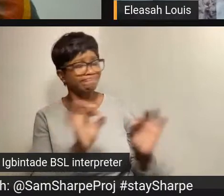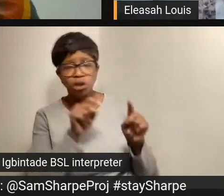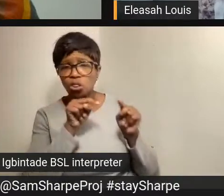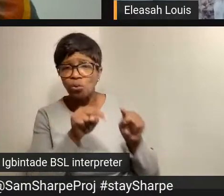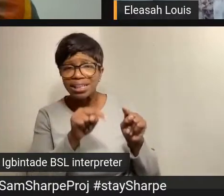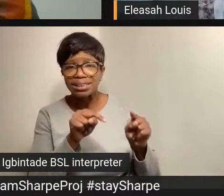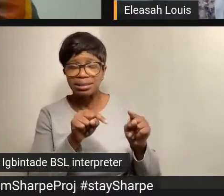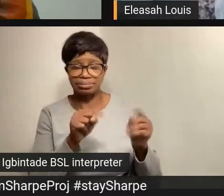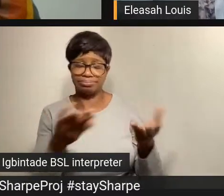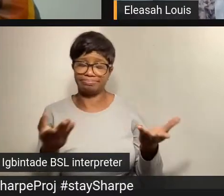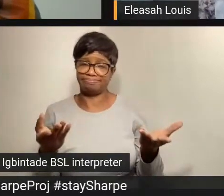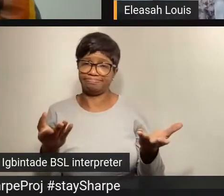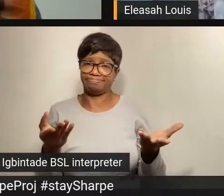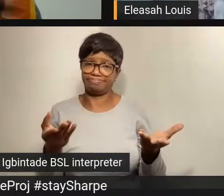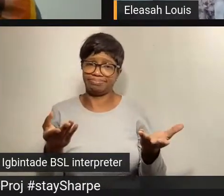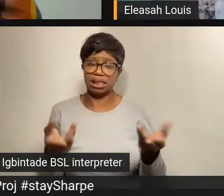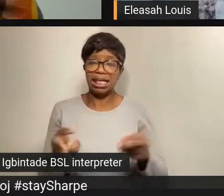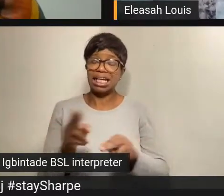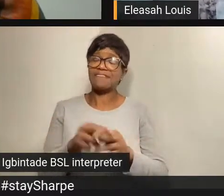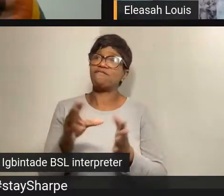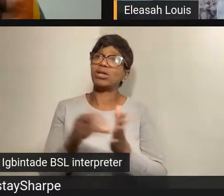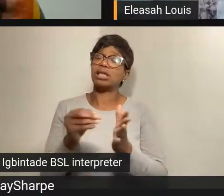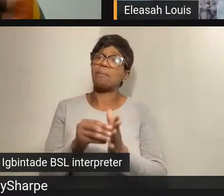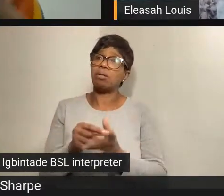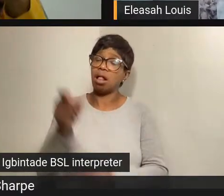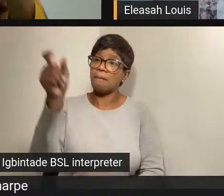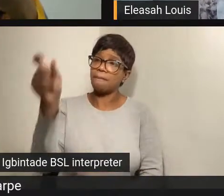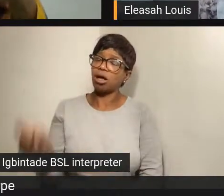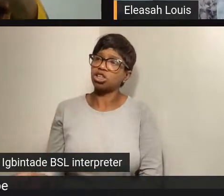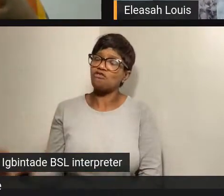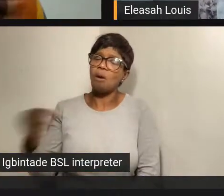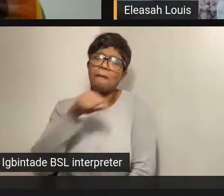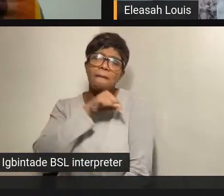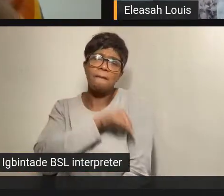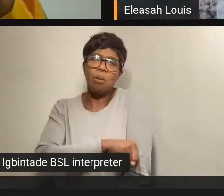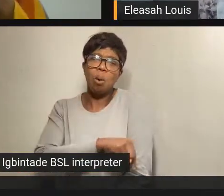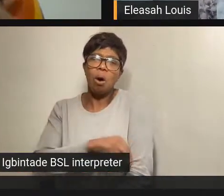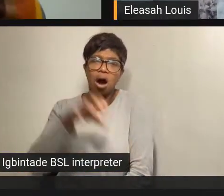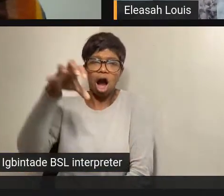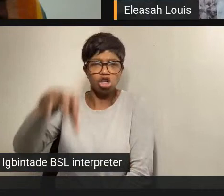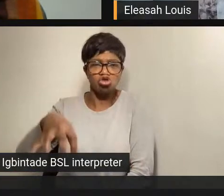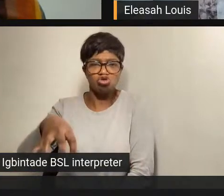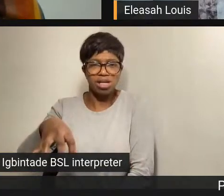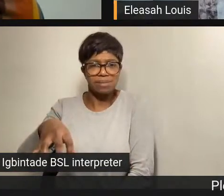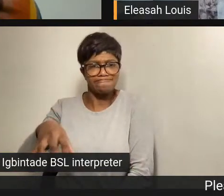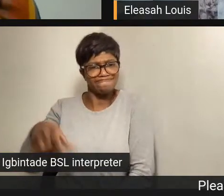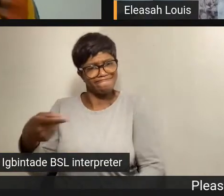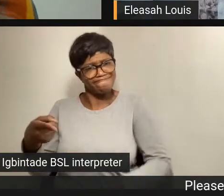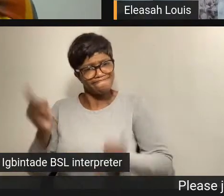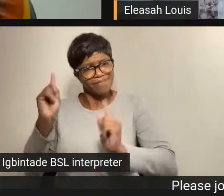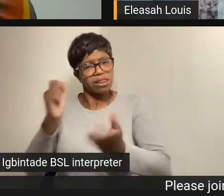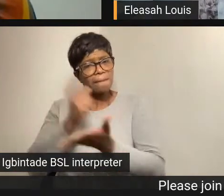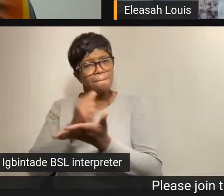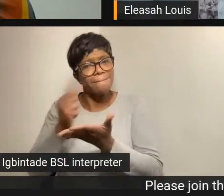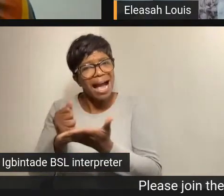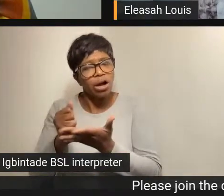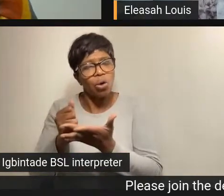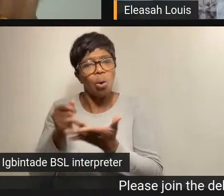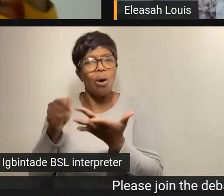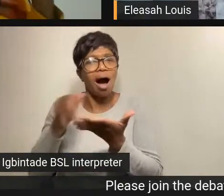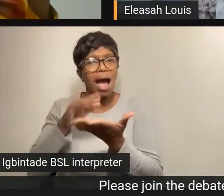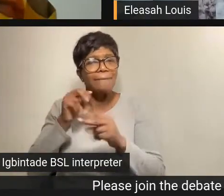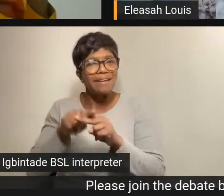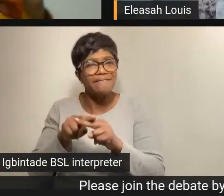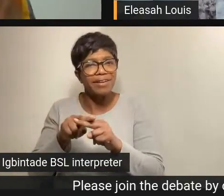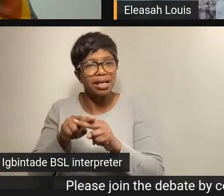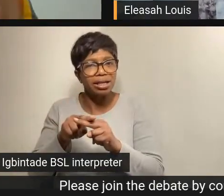that if somebody from a poor country heads the bank or the IMF, then all the rich countries are going to